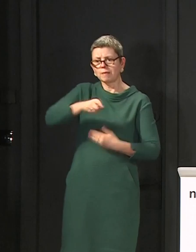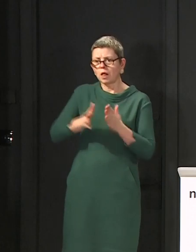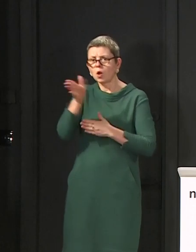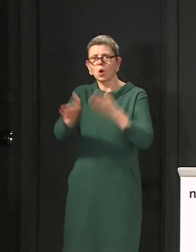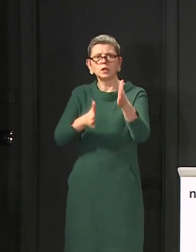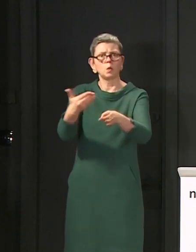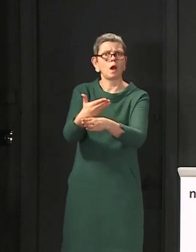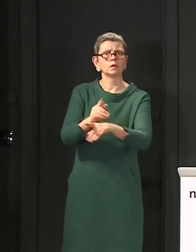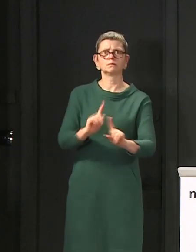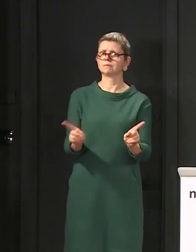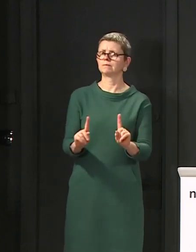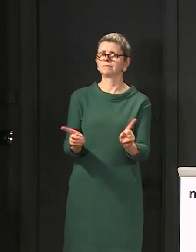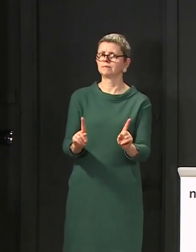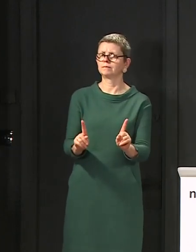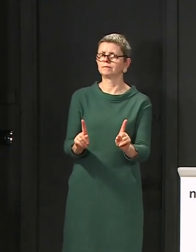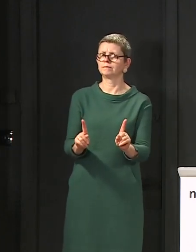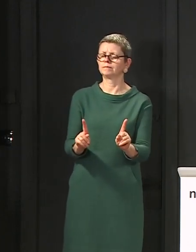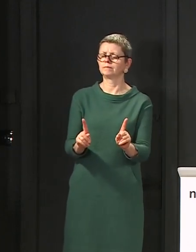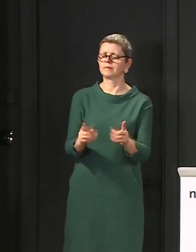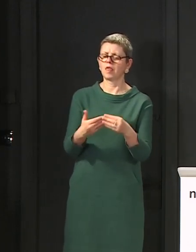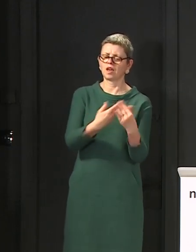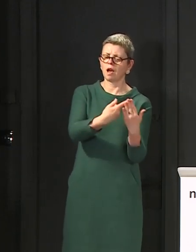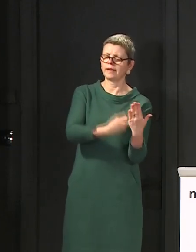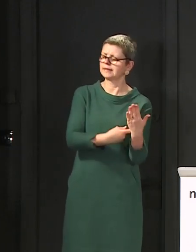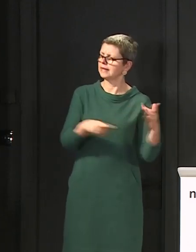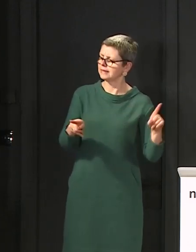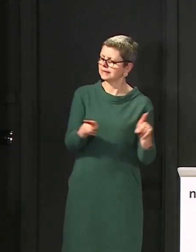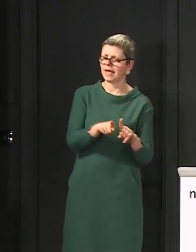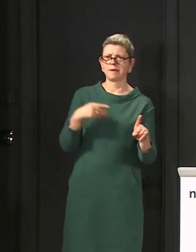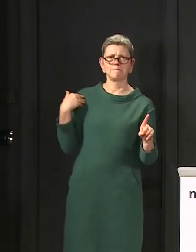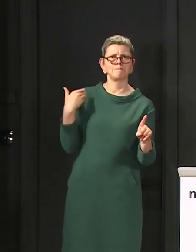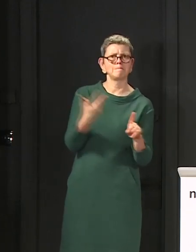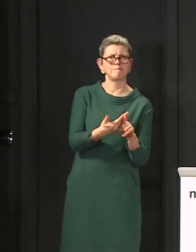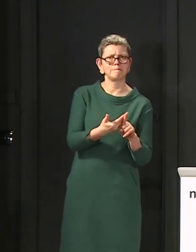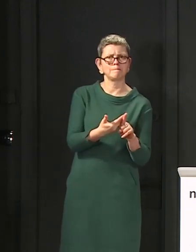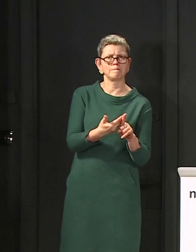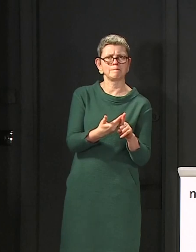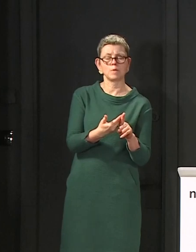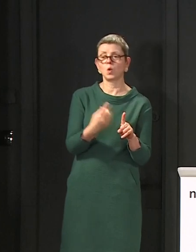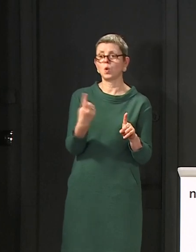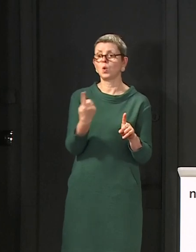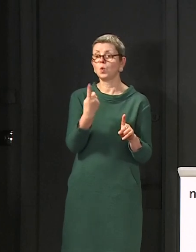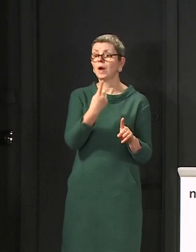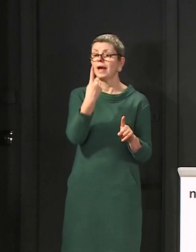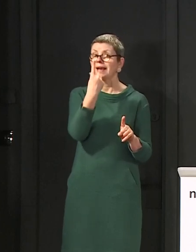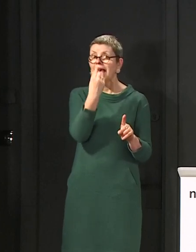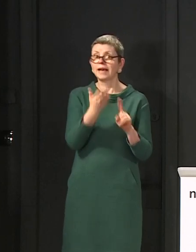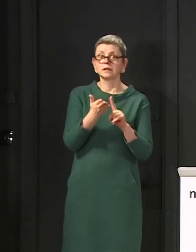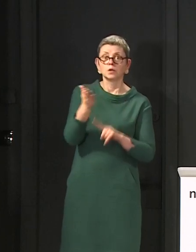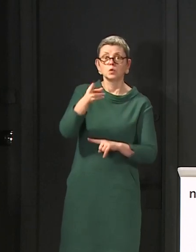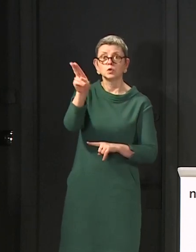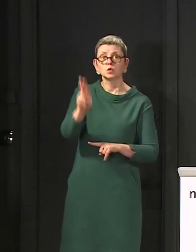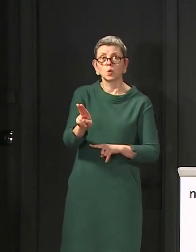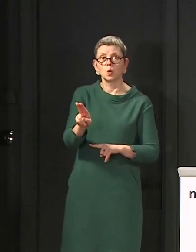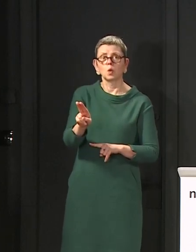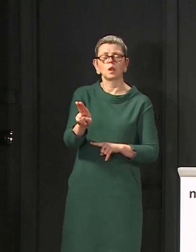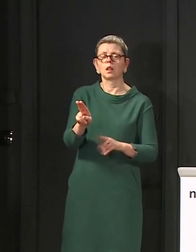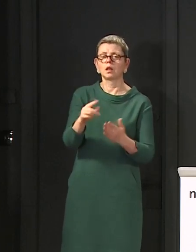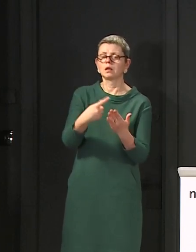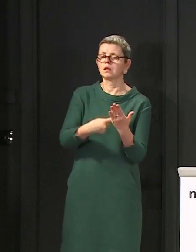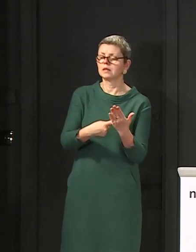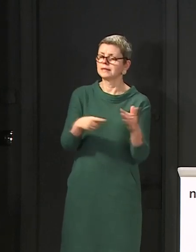business remains, for now, the same as it has been, and we are not yet changing who can or should be at school. Now, you